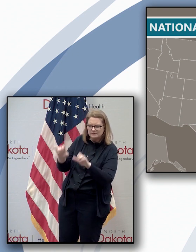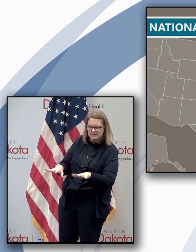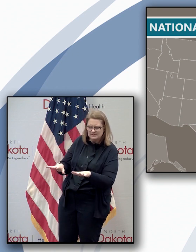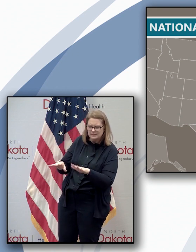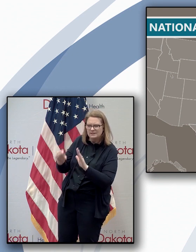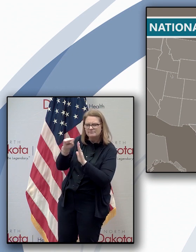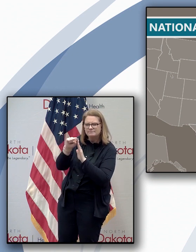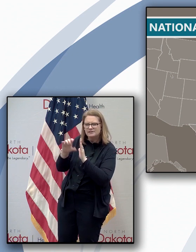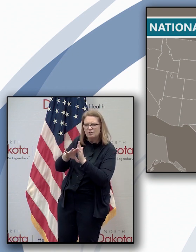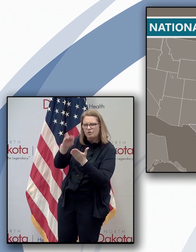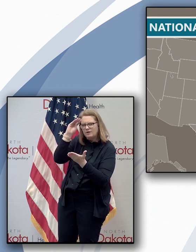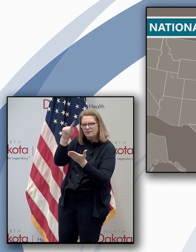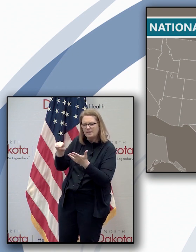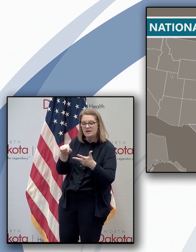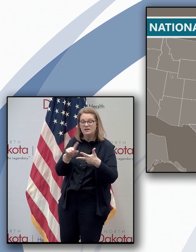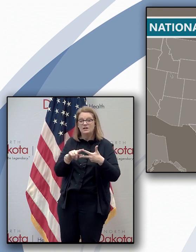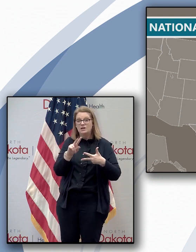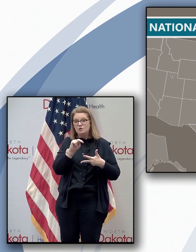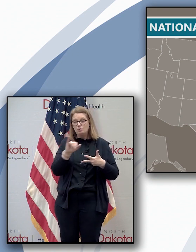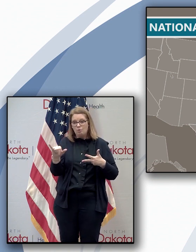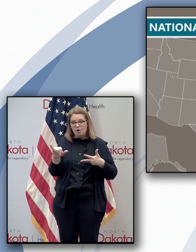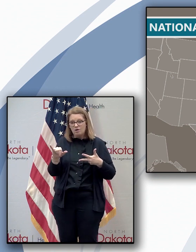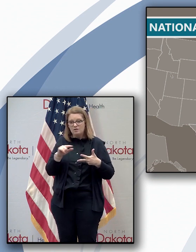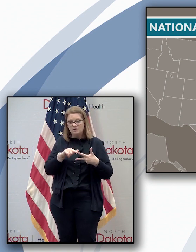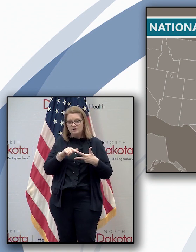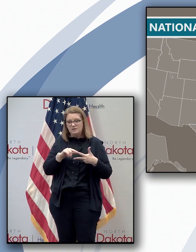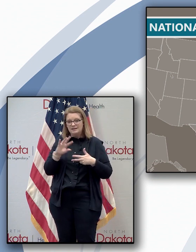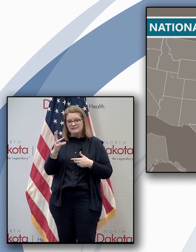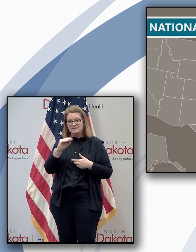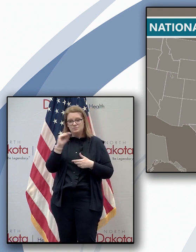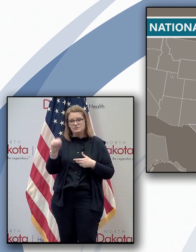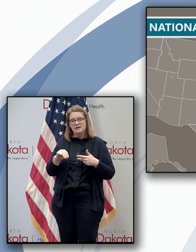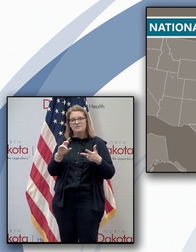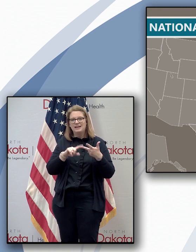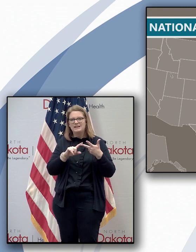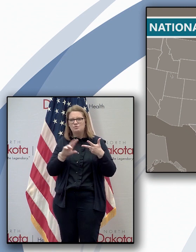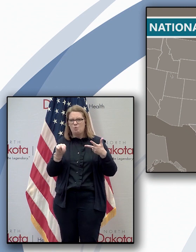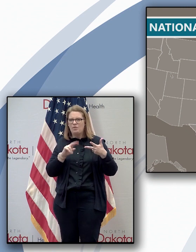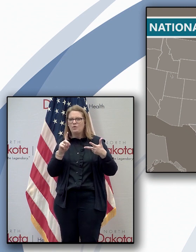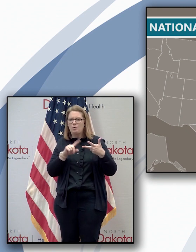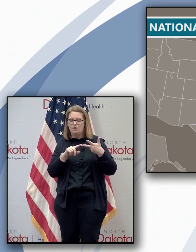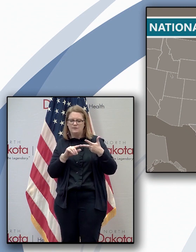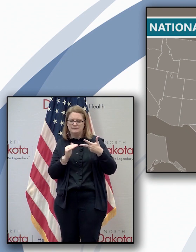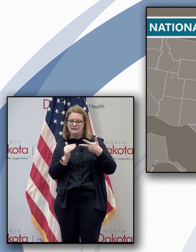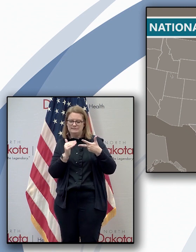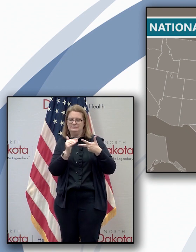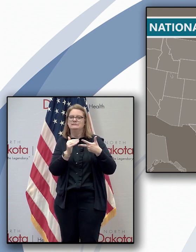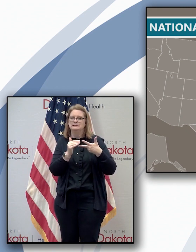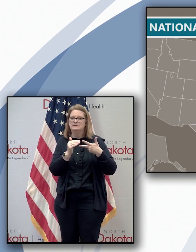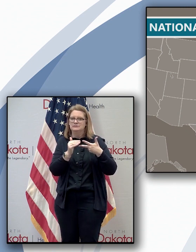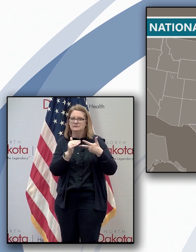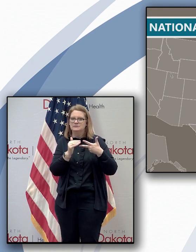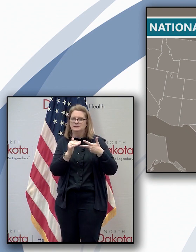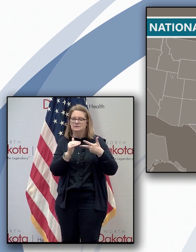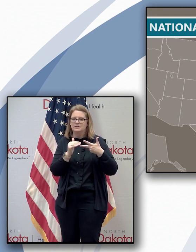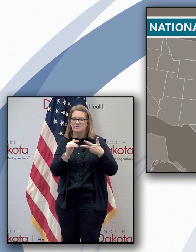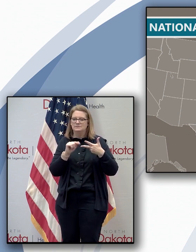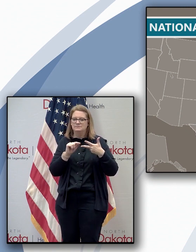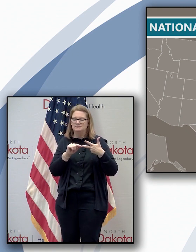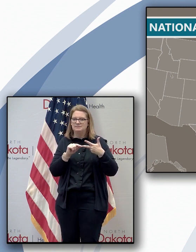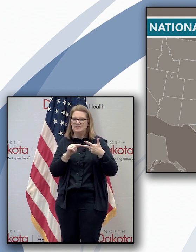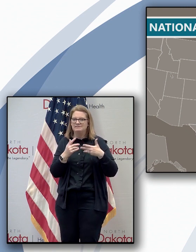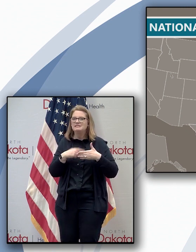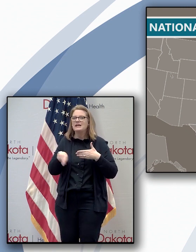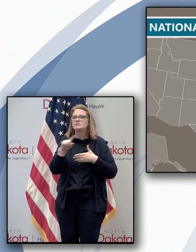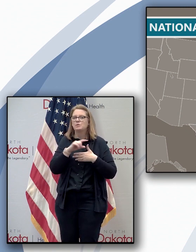course, is which has been in the center of this outbreak at 6%, North Dakota closing in on New York and 6%. We've got a shot in the next